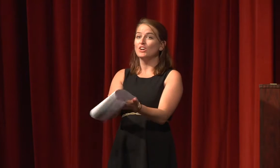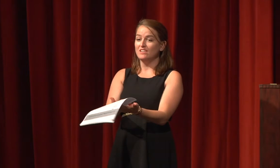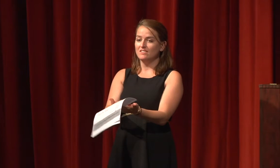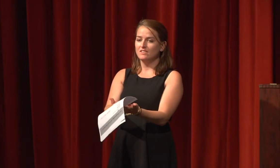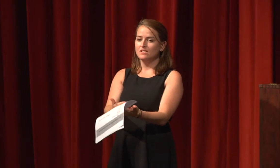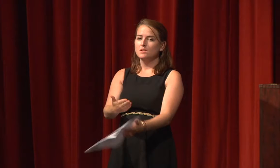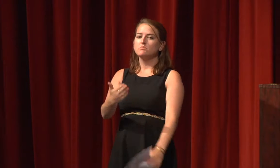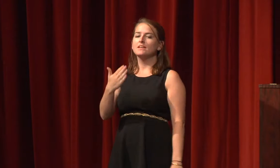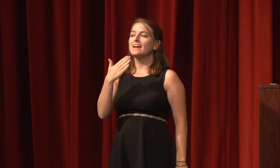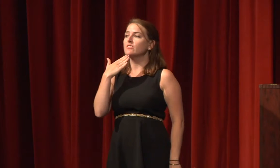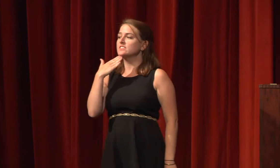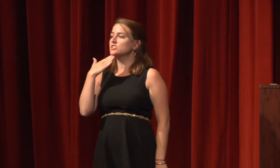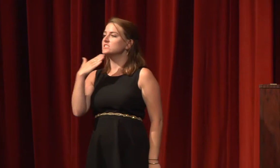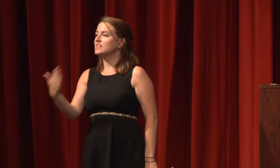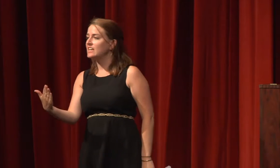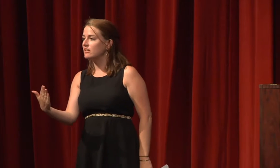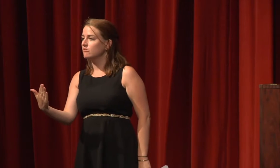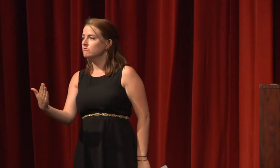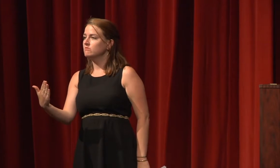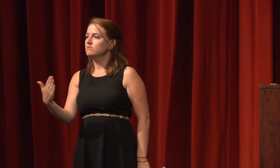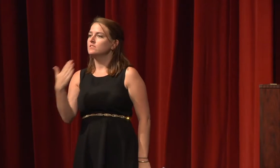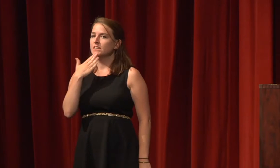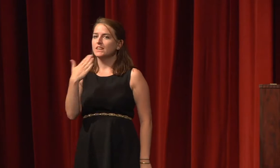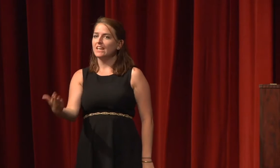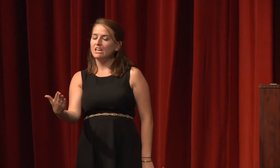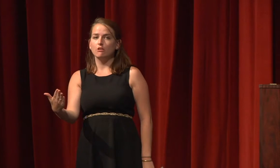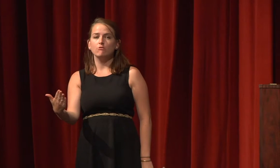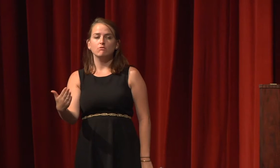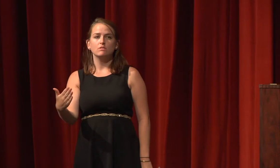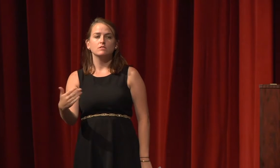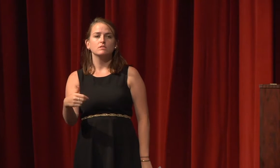good. But now this is just thank you. Thank you.